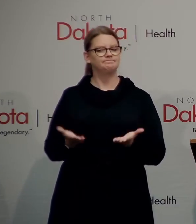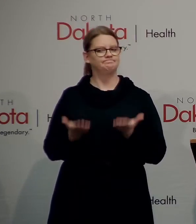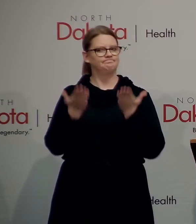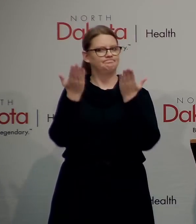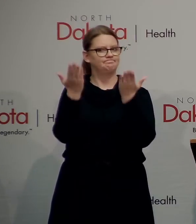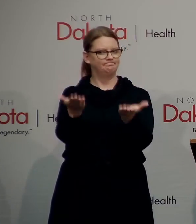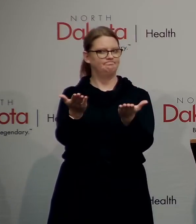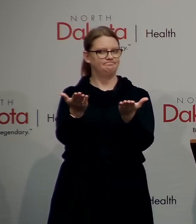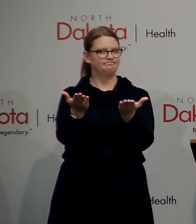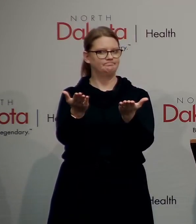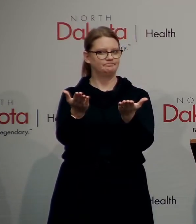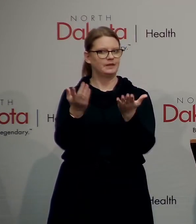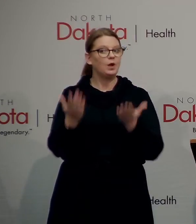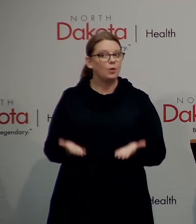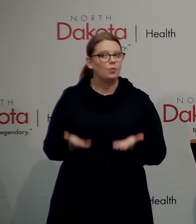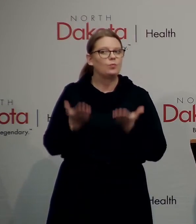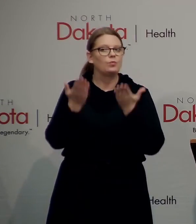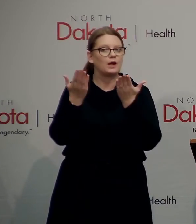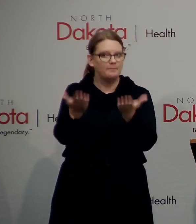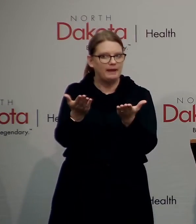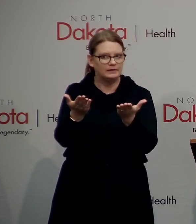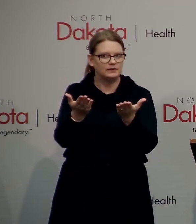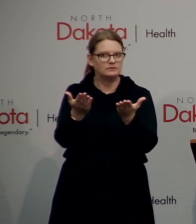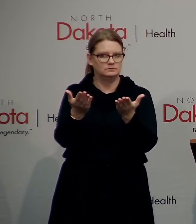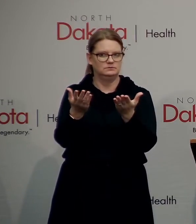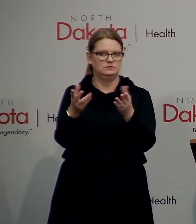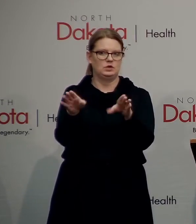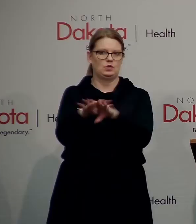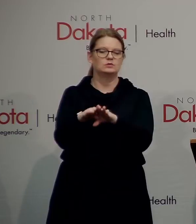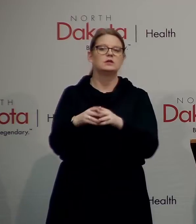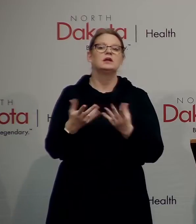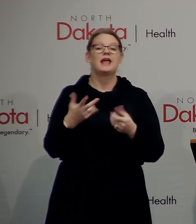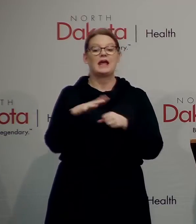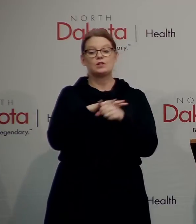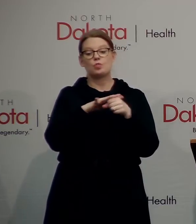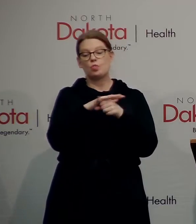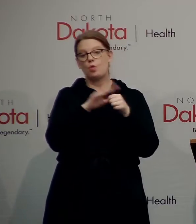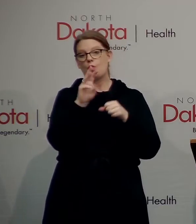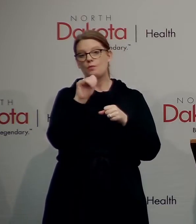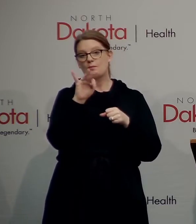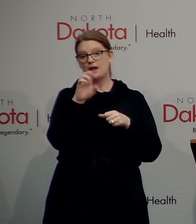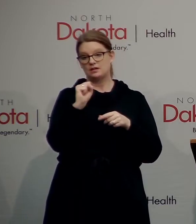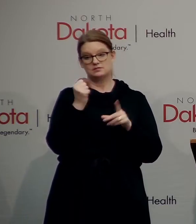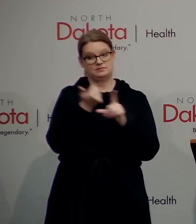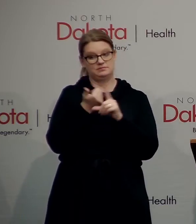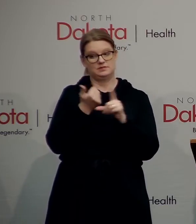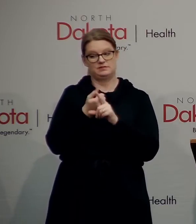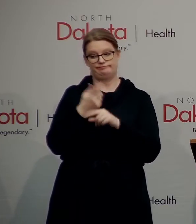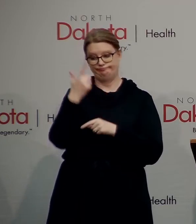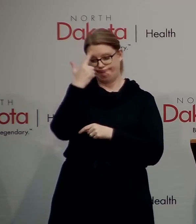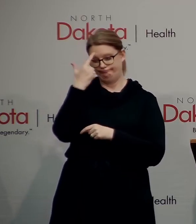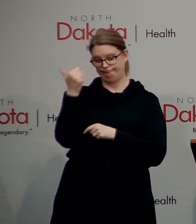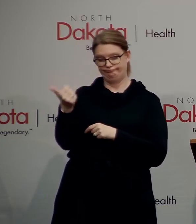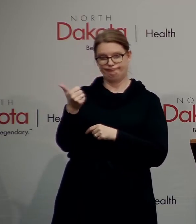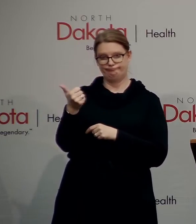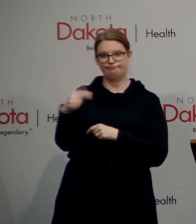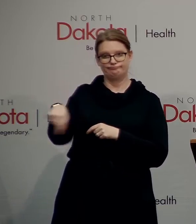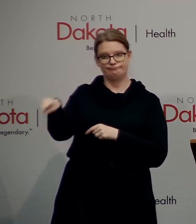we have. And of course, at the local level, you've got local mayors have the authority to step up and do even